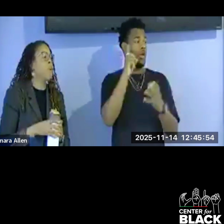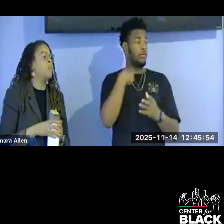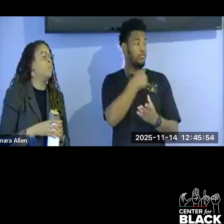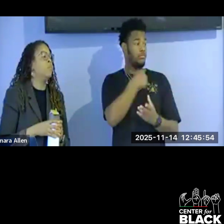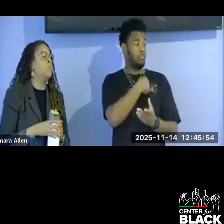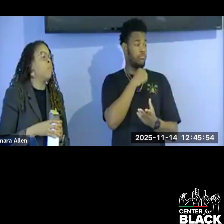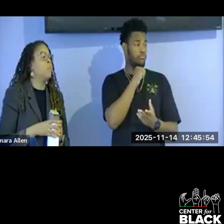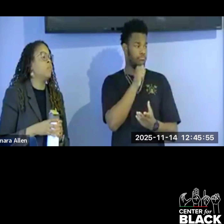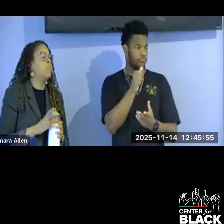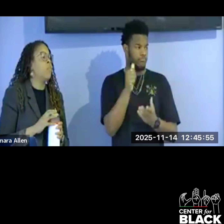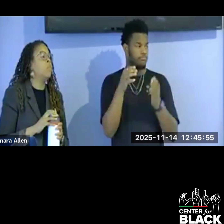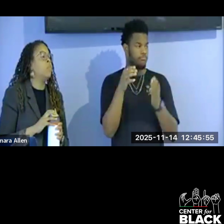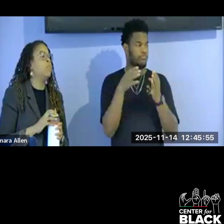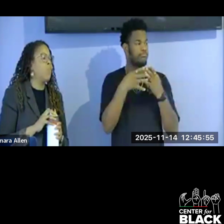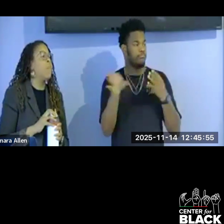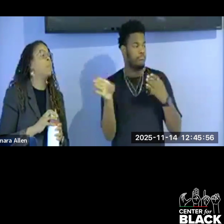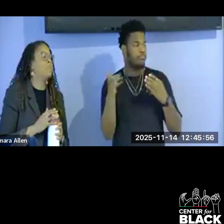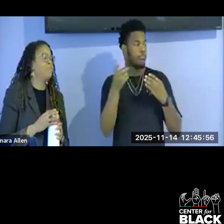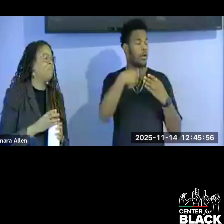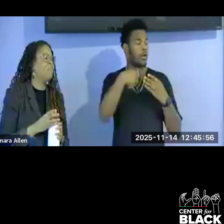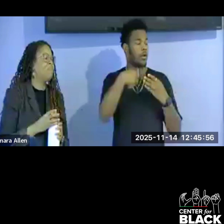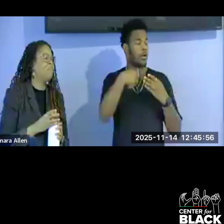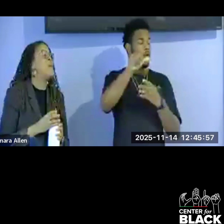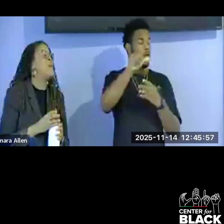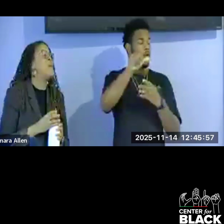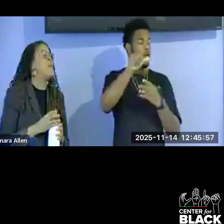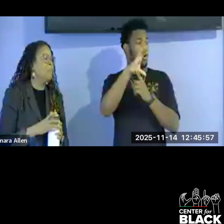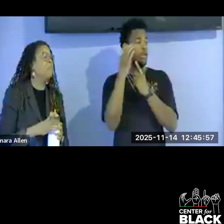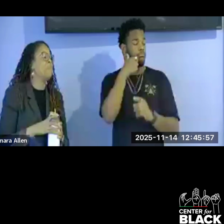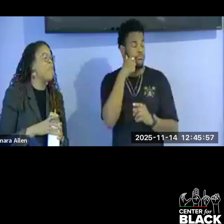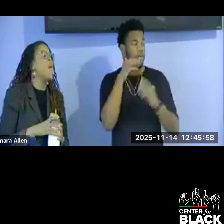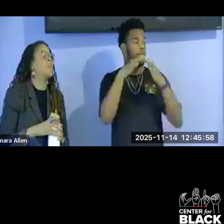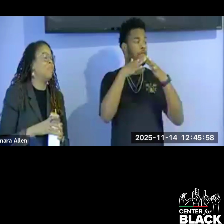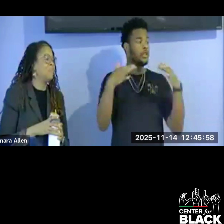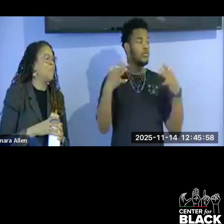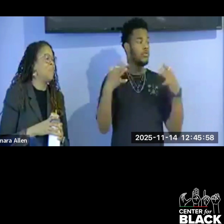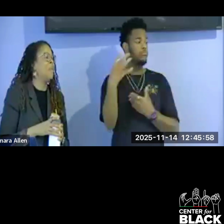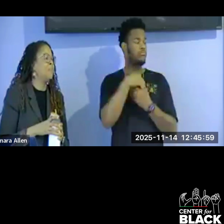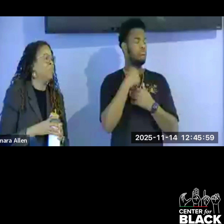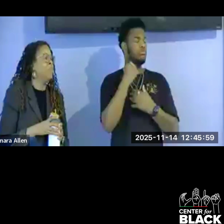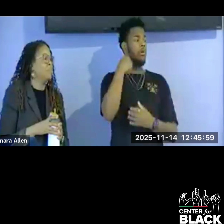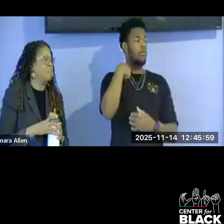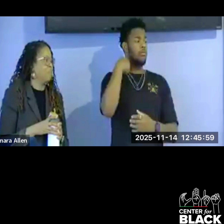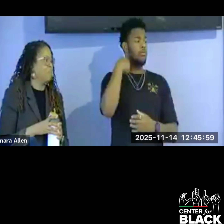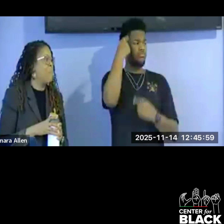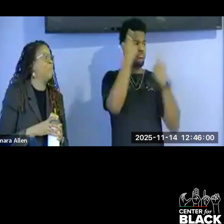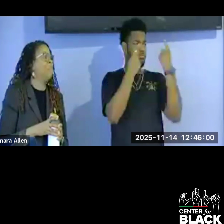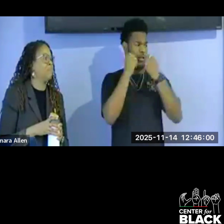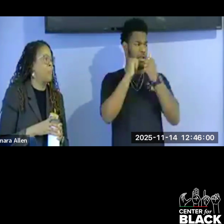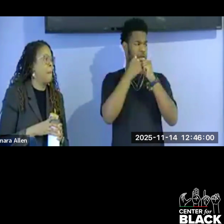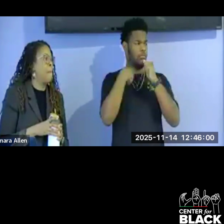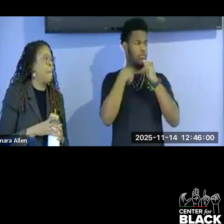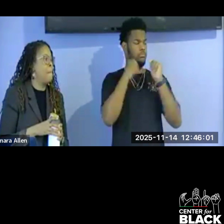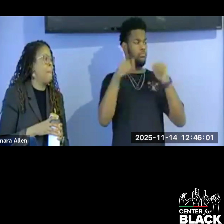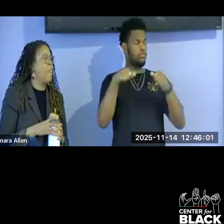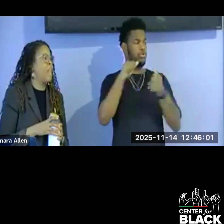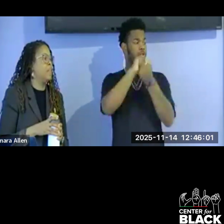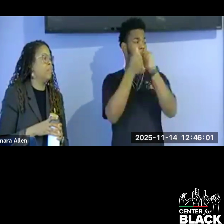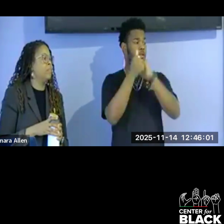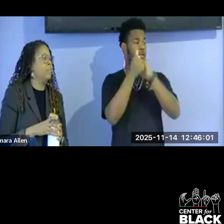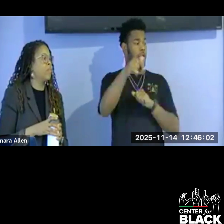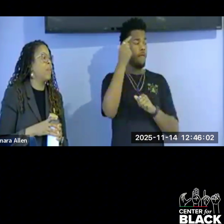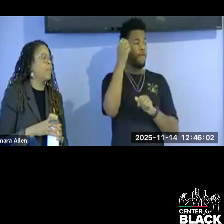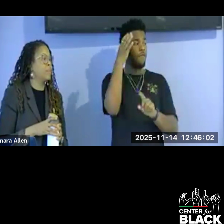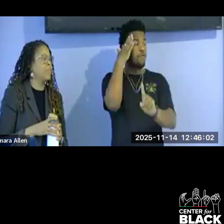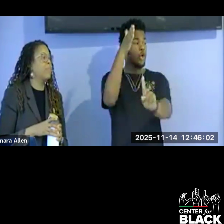about white deaf history and about white systems, and was very colonizing. So I'm thinking about racial diversity